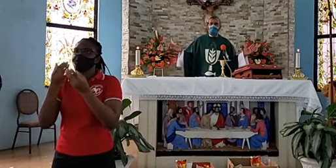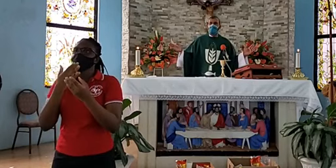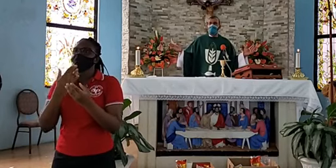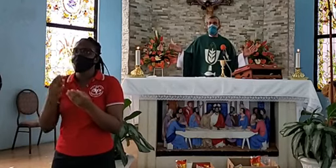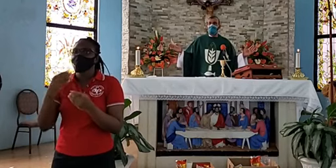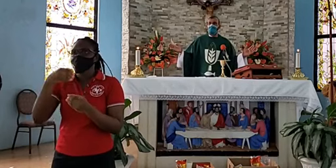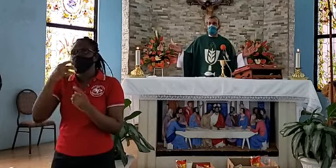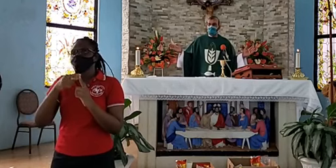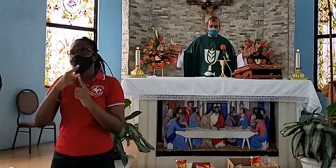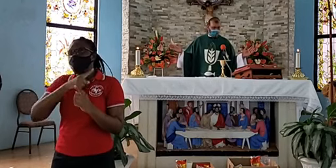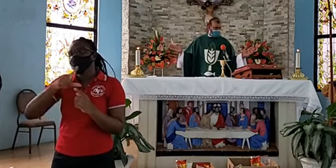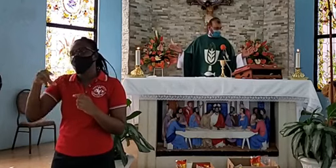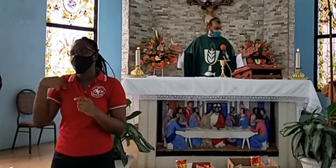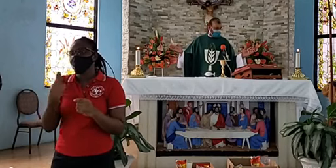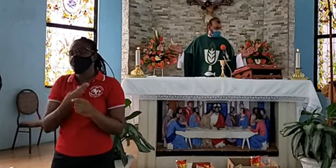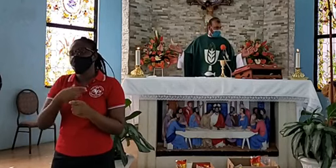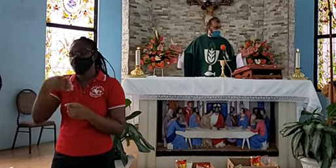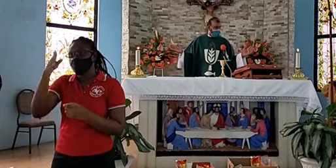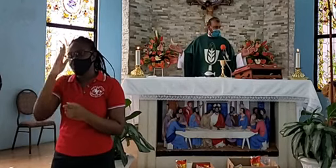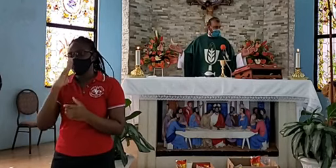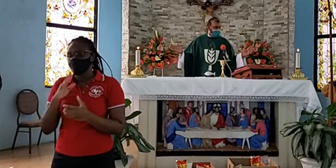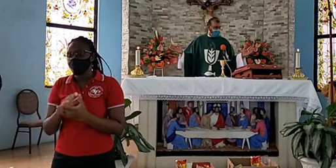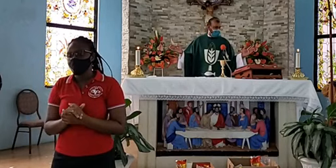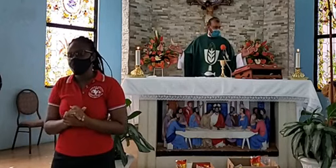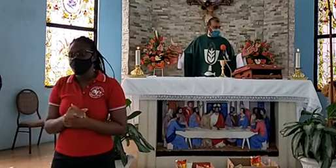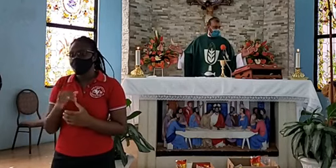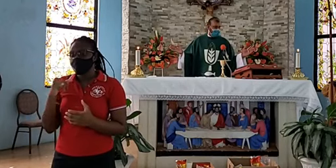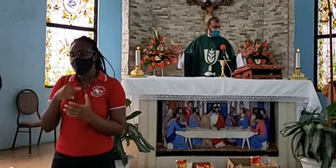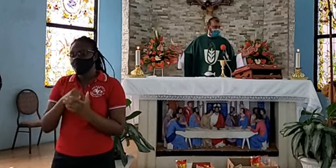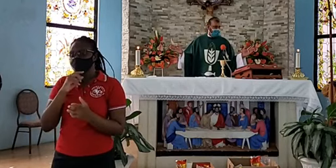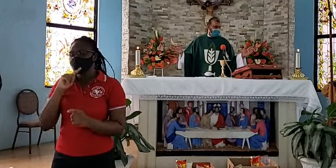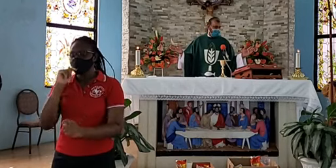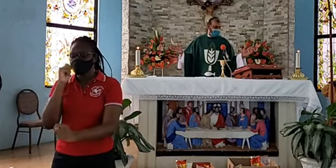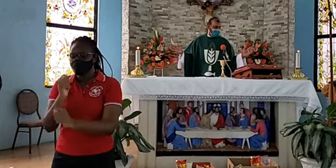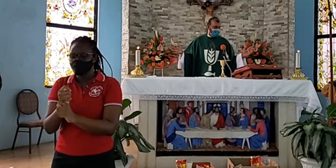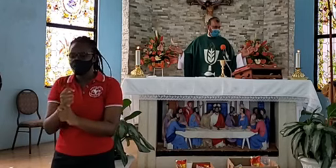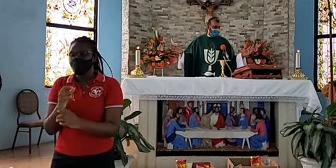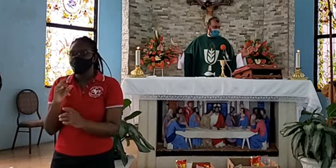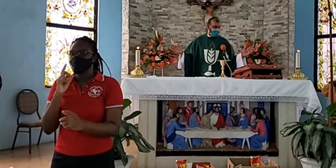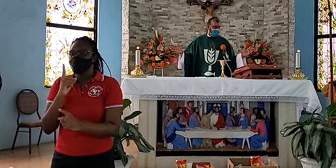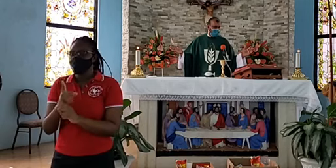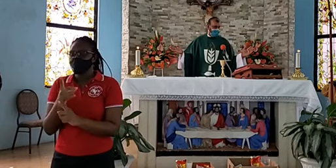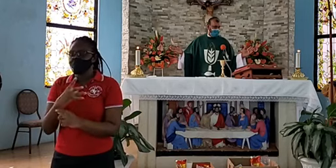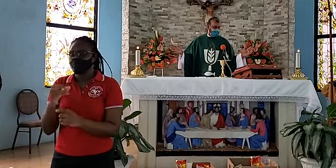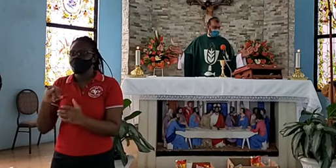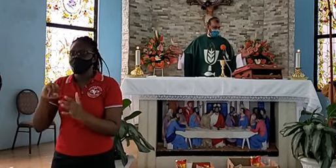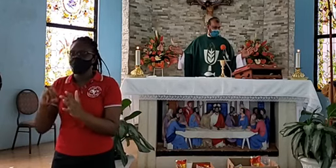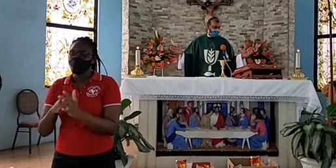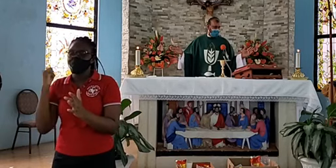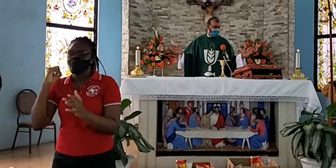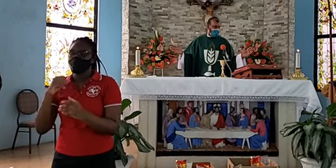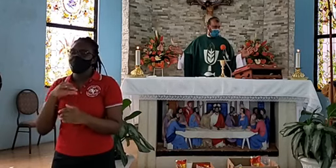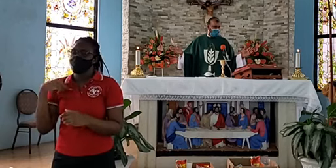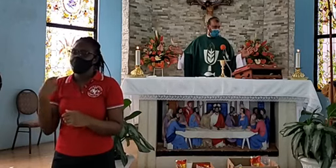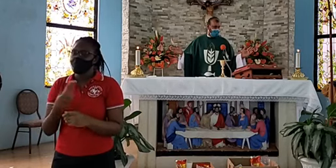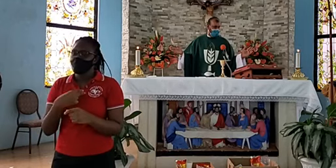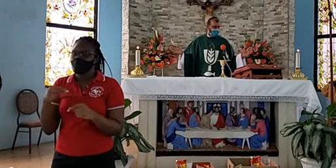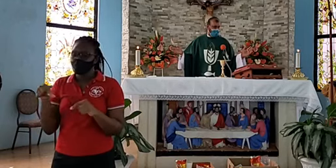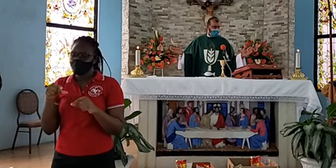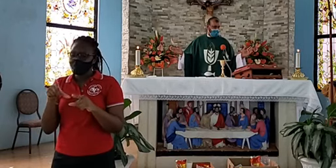our God. It is right and just. It is truly right and just, our duty and our